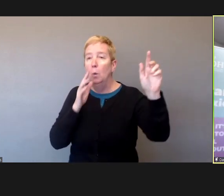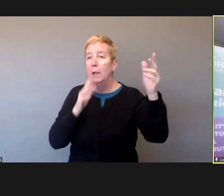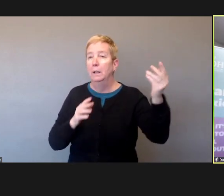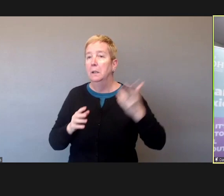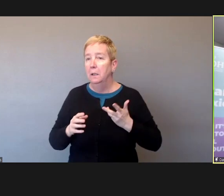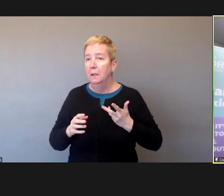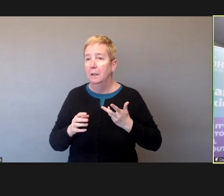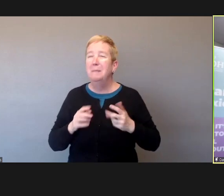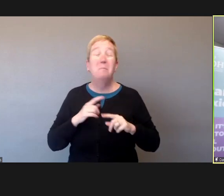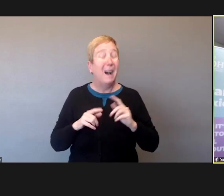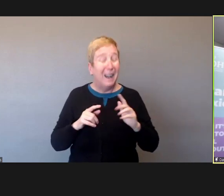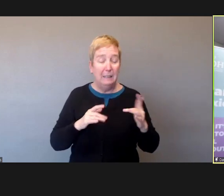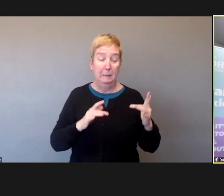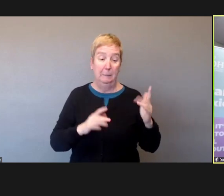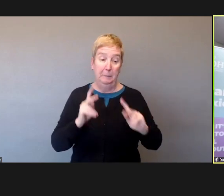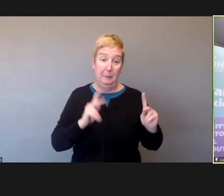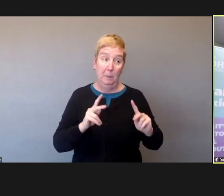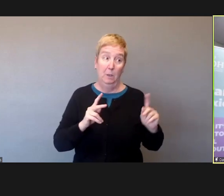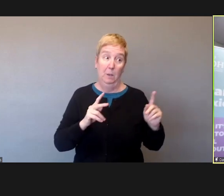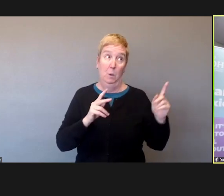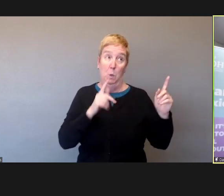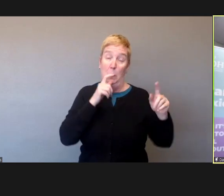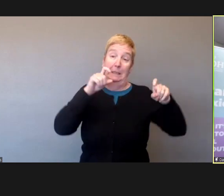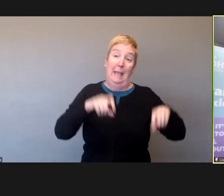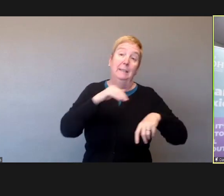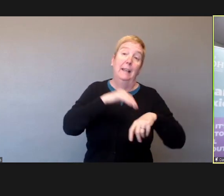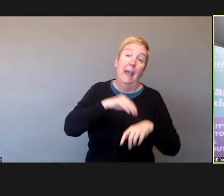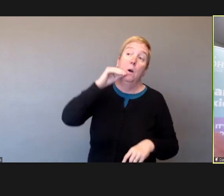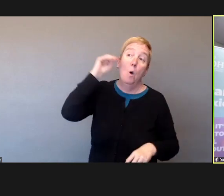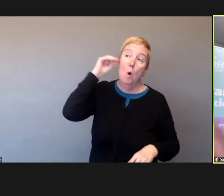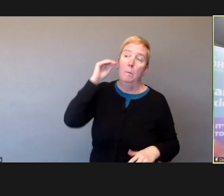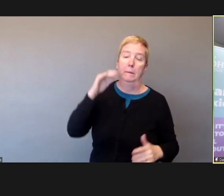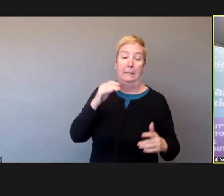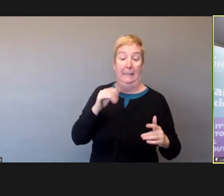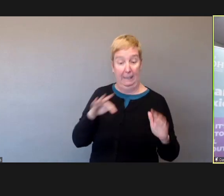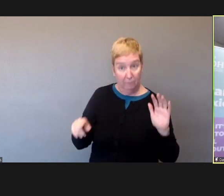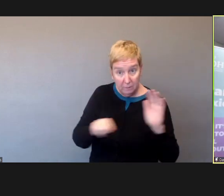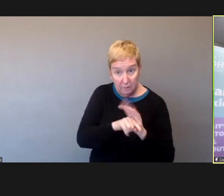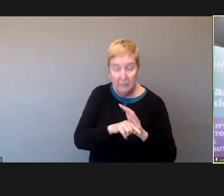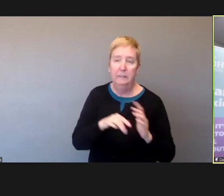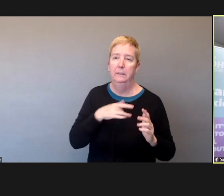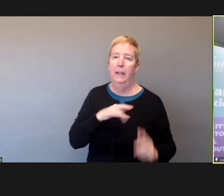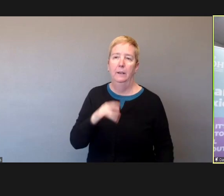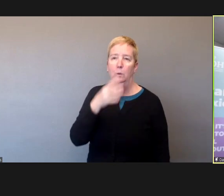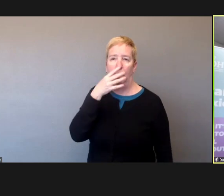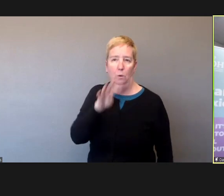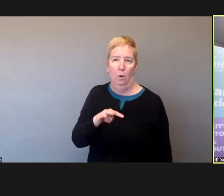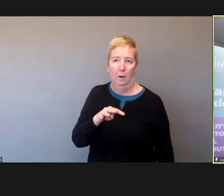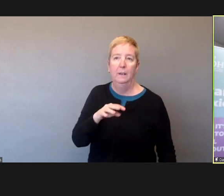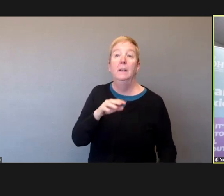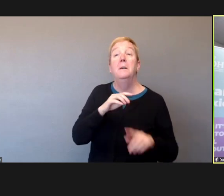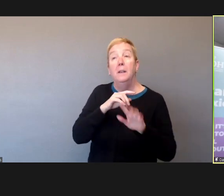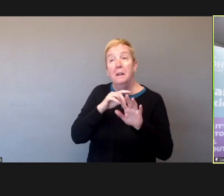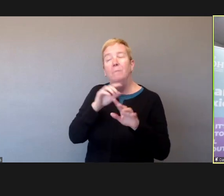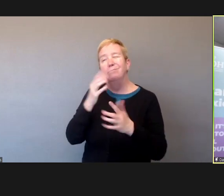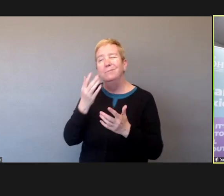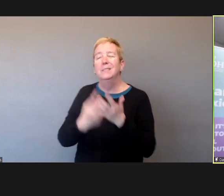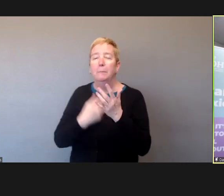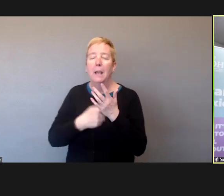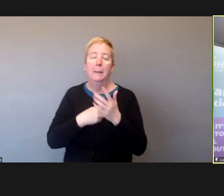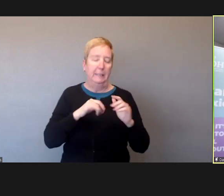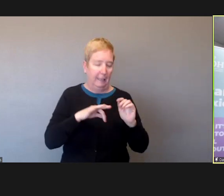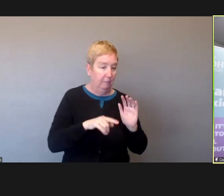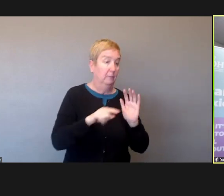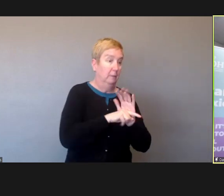home don't report a negative test unless they report it to their employer, because that's what they need to get back to work each week because they're on a